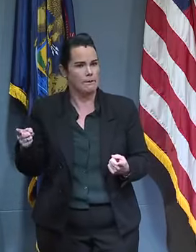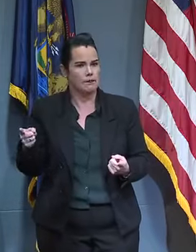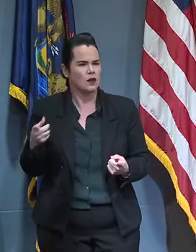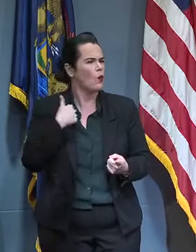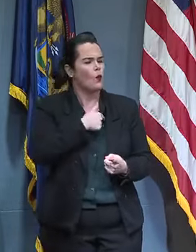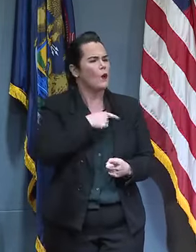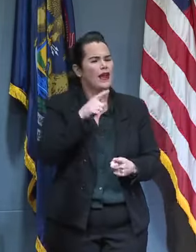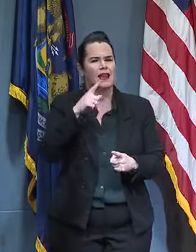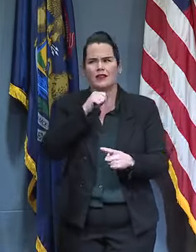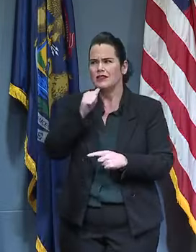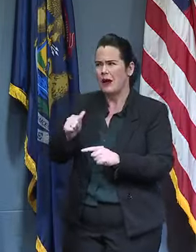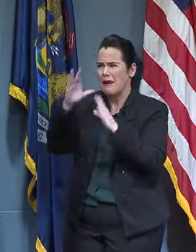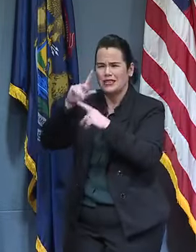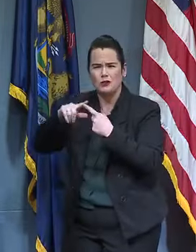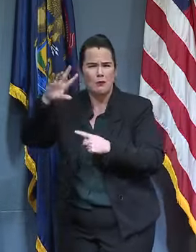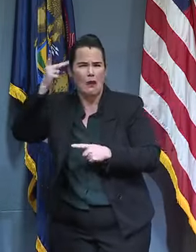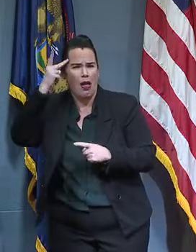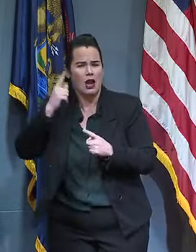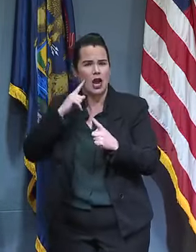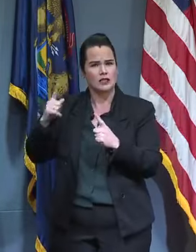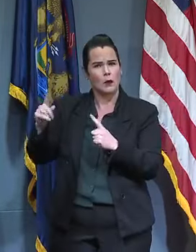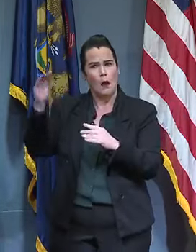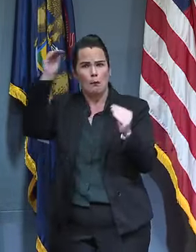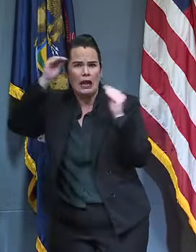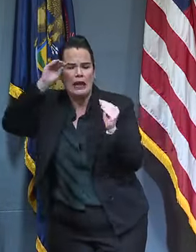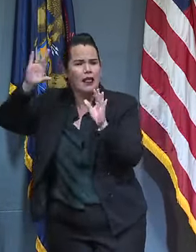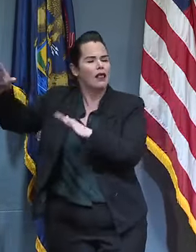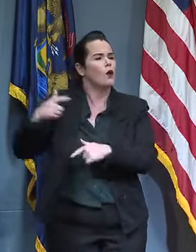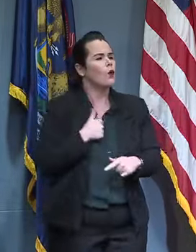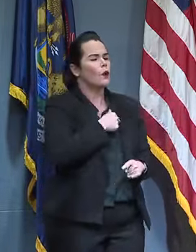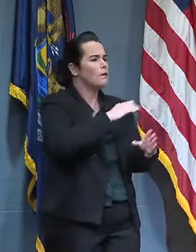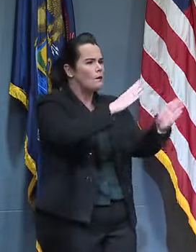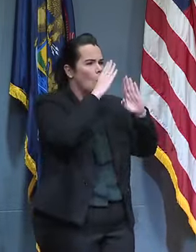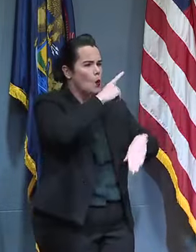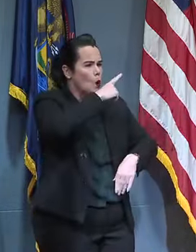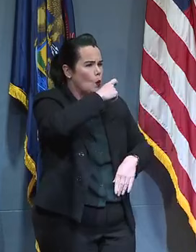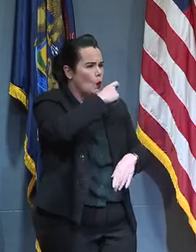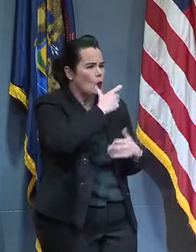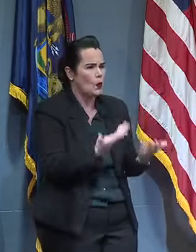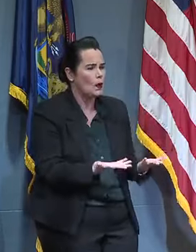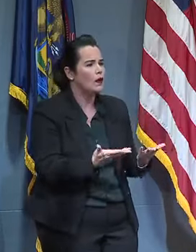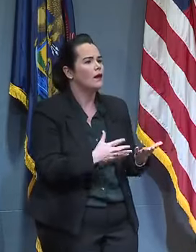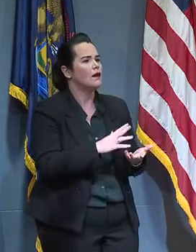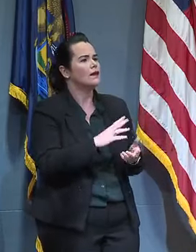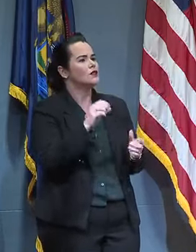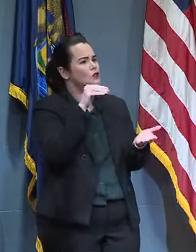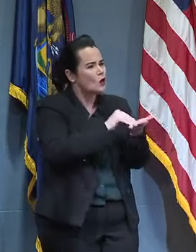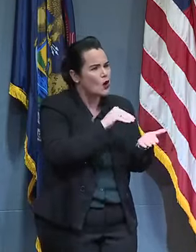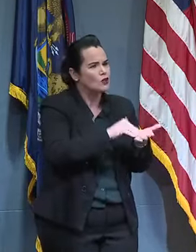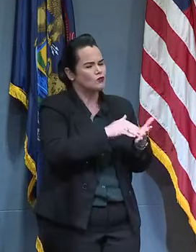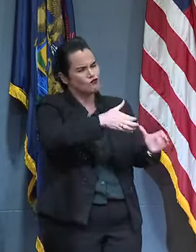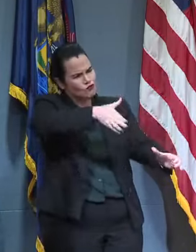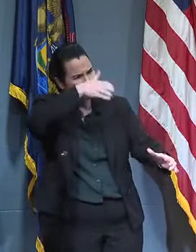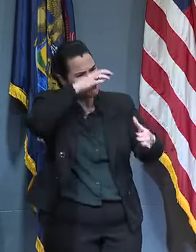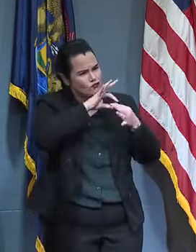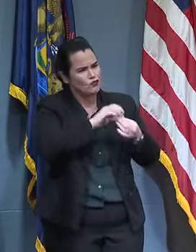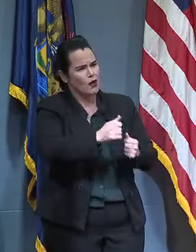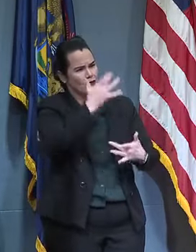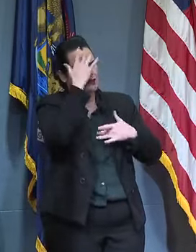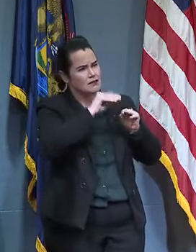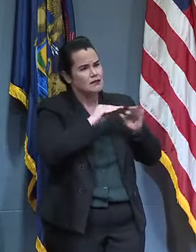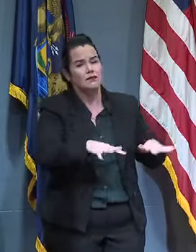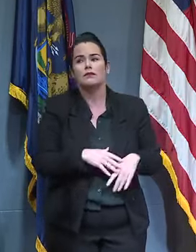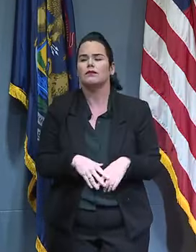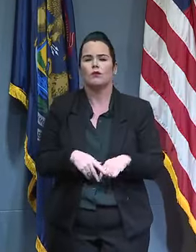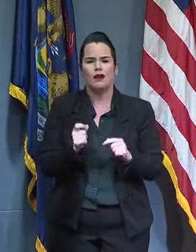health care experts. Listen to our business leaders who are worried about making sure that they've got all the PPE and